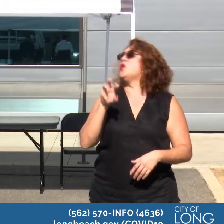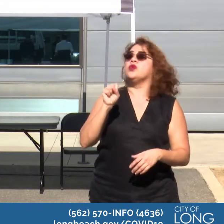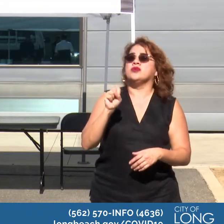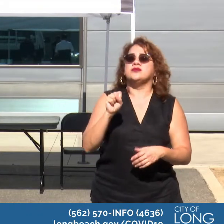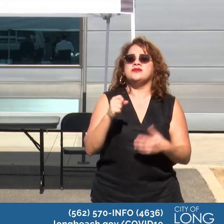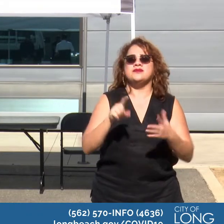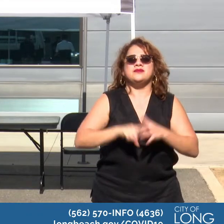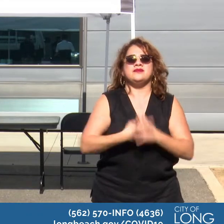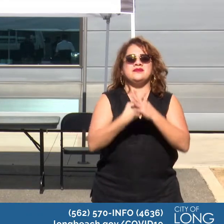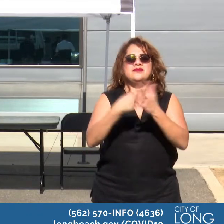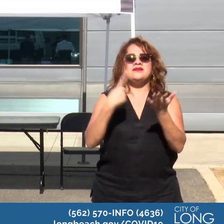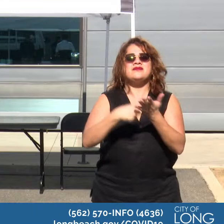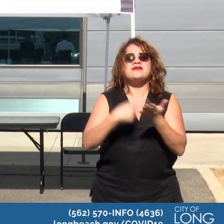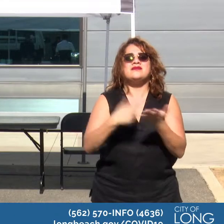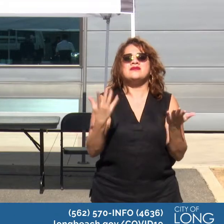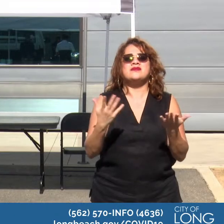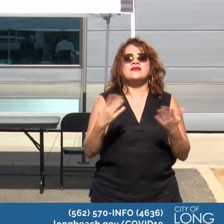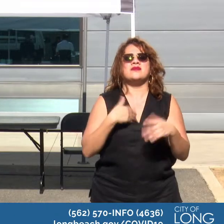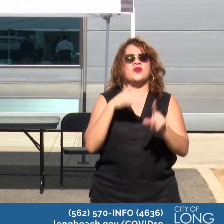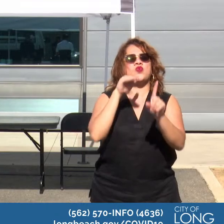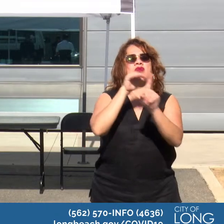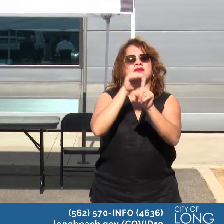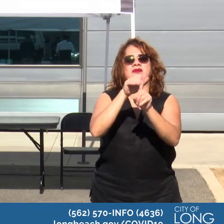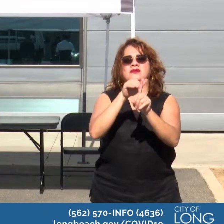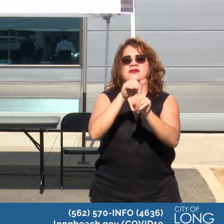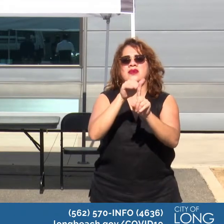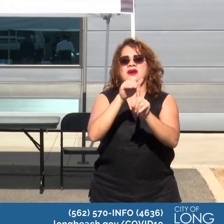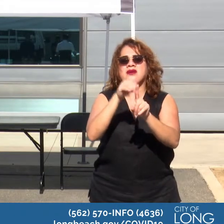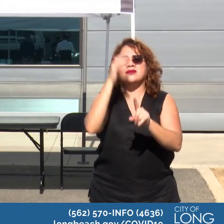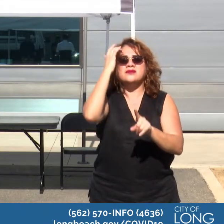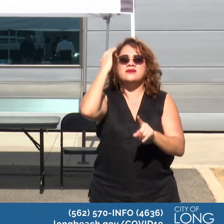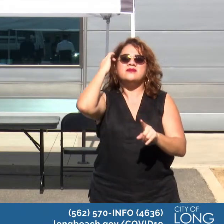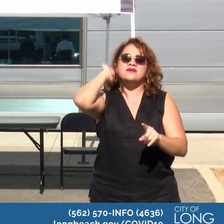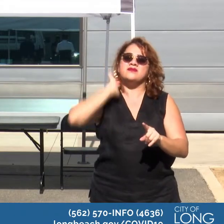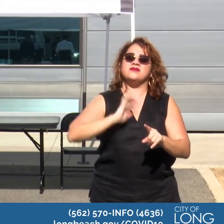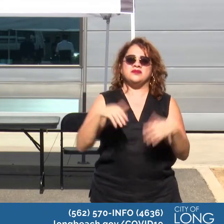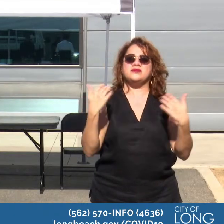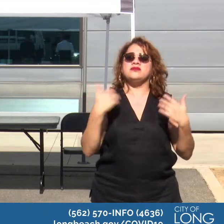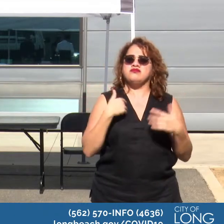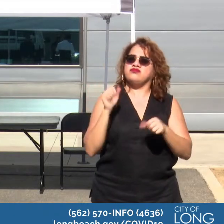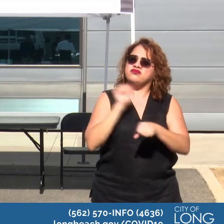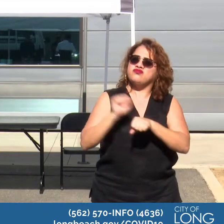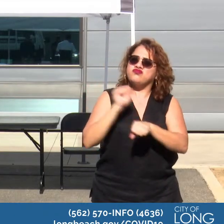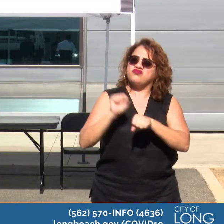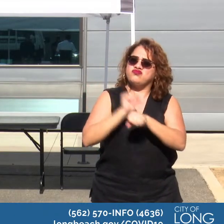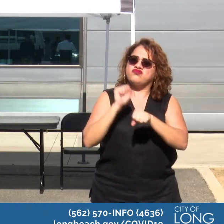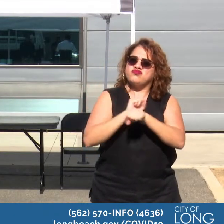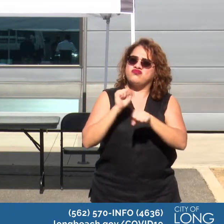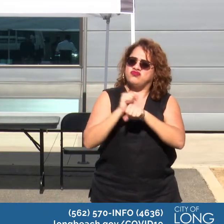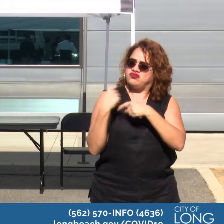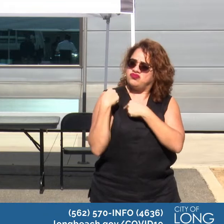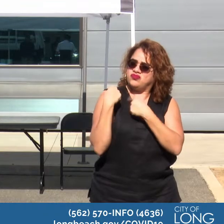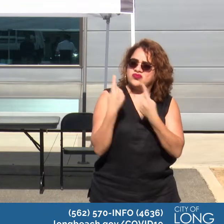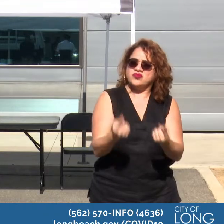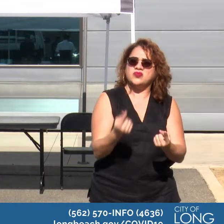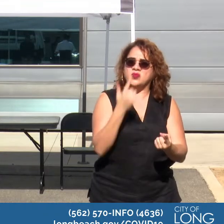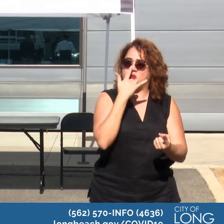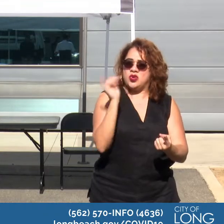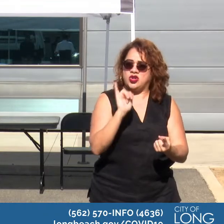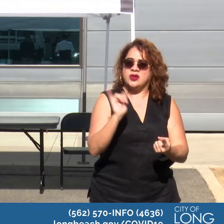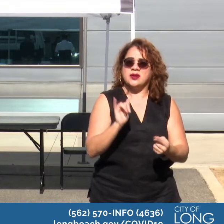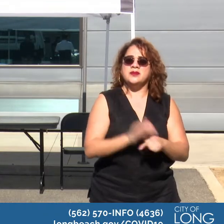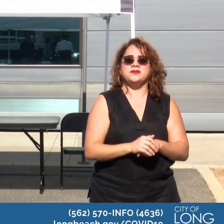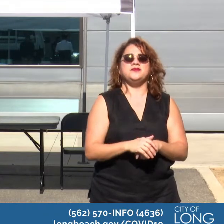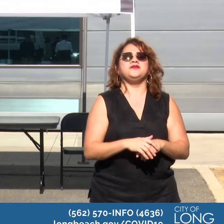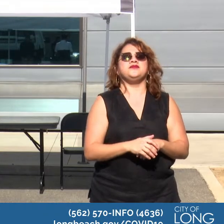to start just by reminding folks about how far we have come and where we are today as a city as it relates to